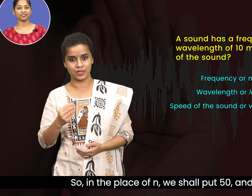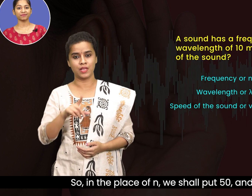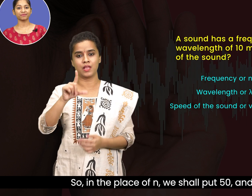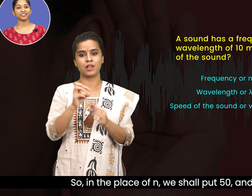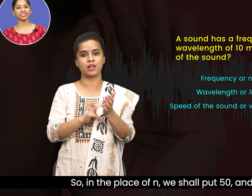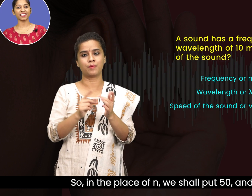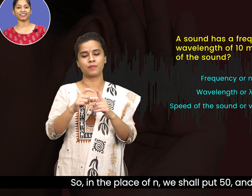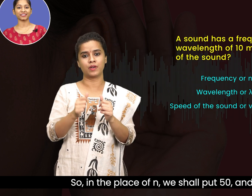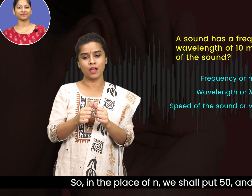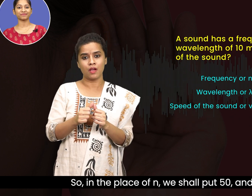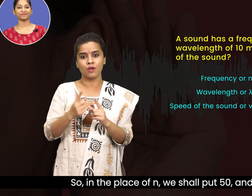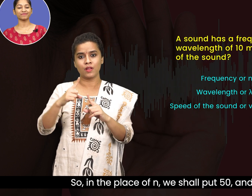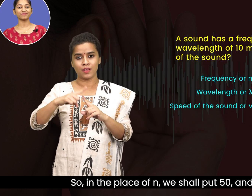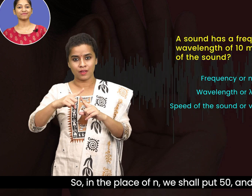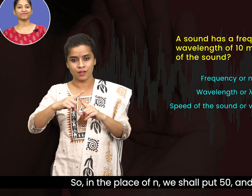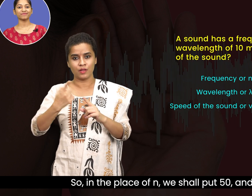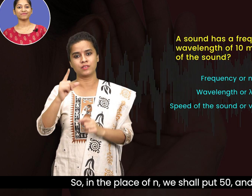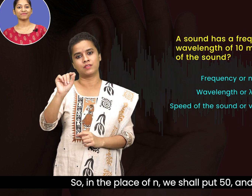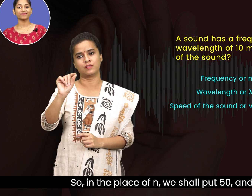lambda 10.